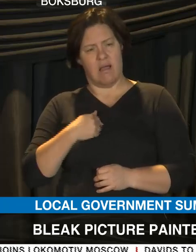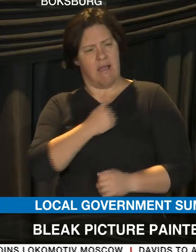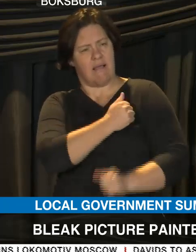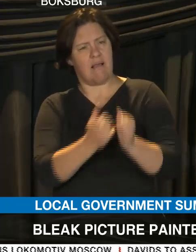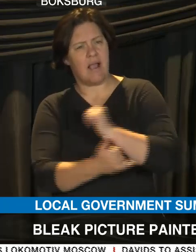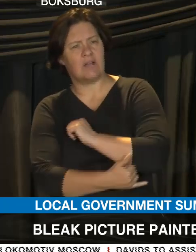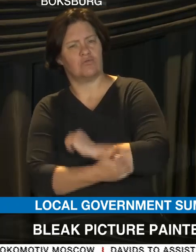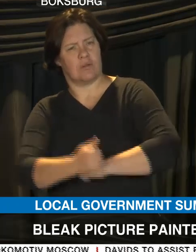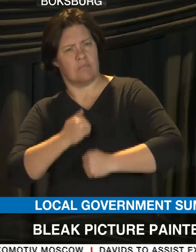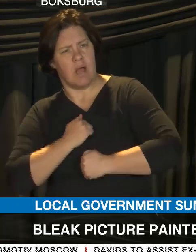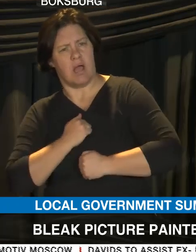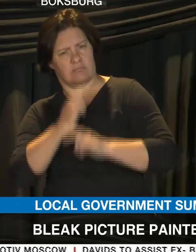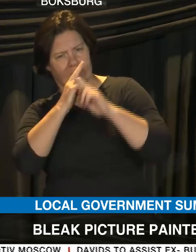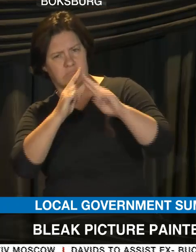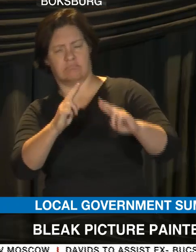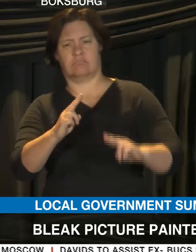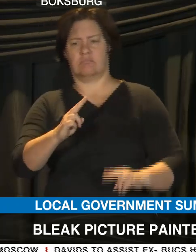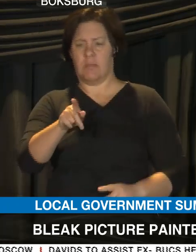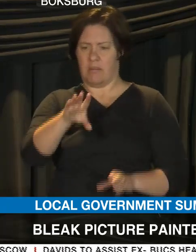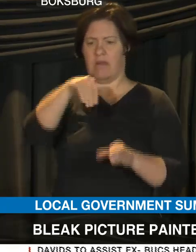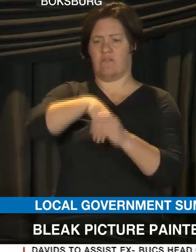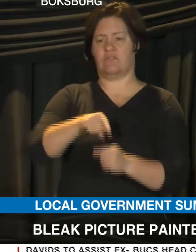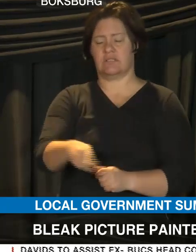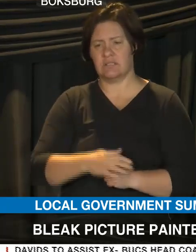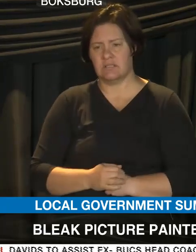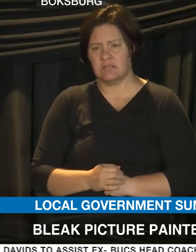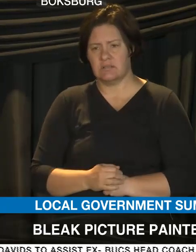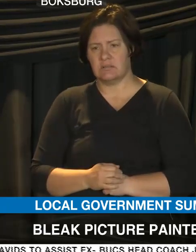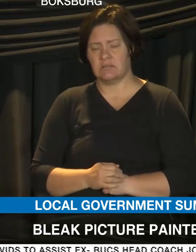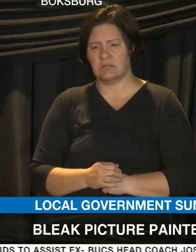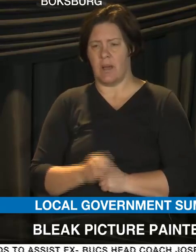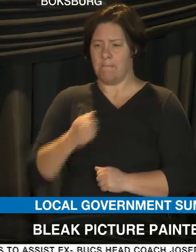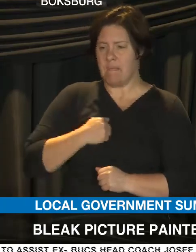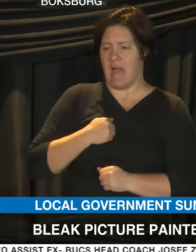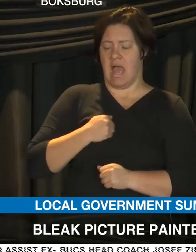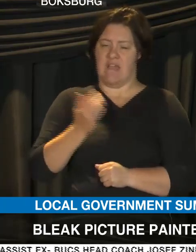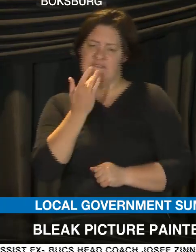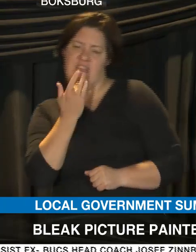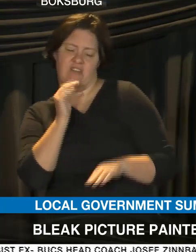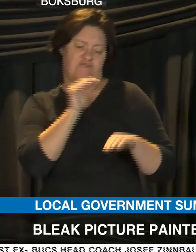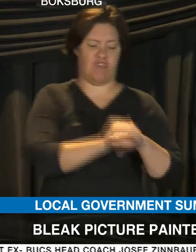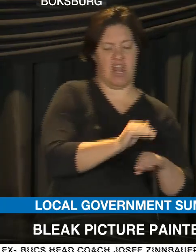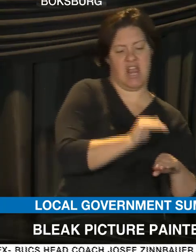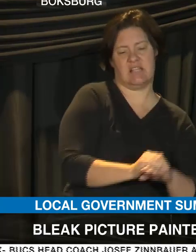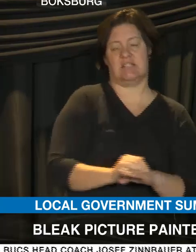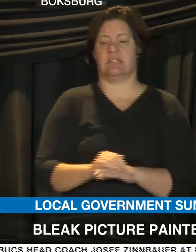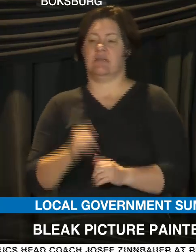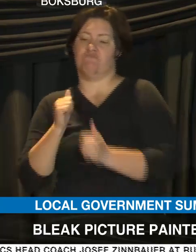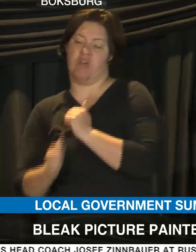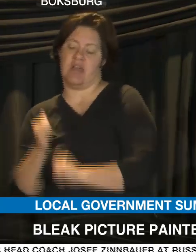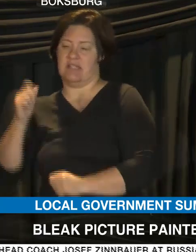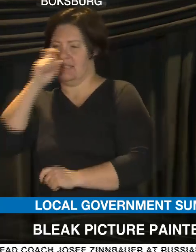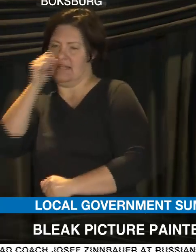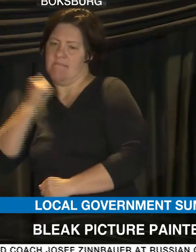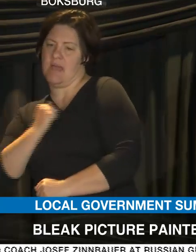to be addressed. And this is where the issue of nepotism also has to be addressed.